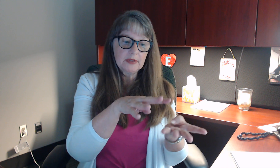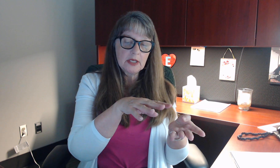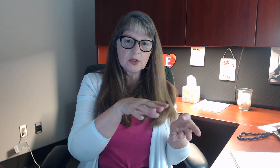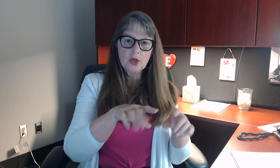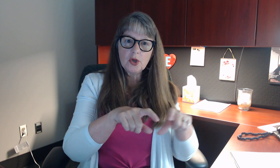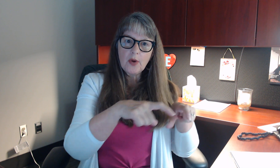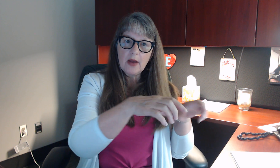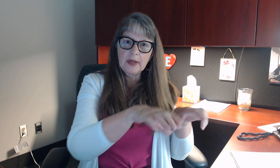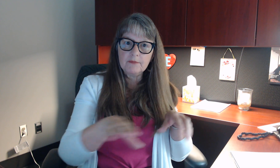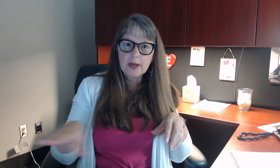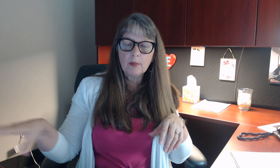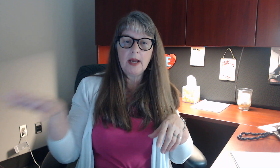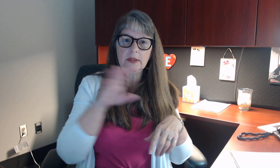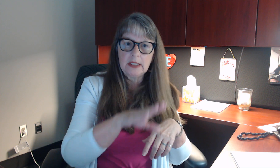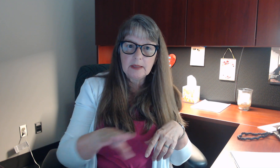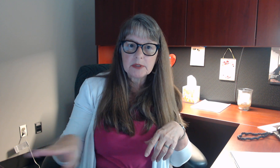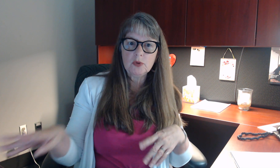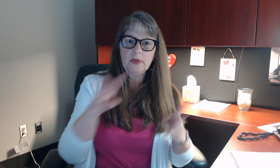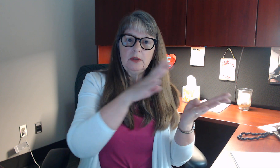Everything's, you know how the conveyor belt and it keeps moving.